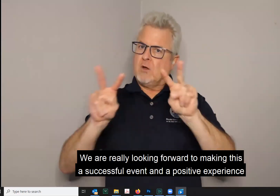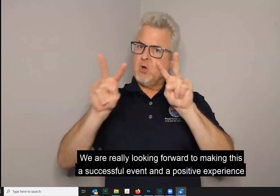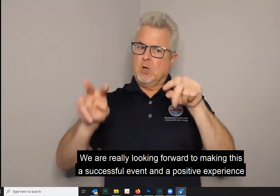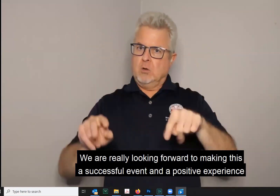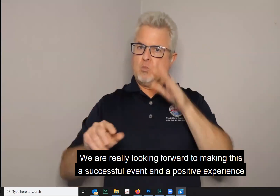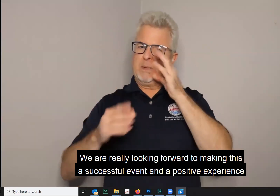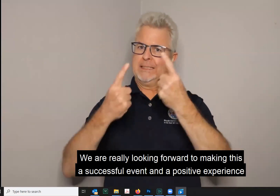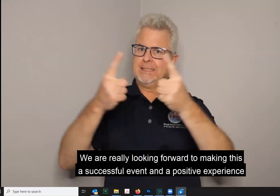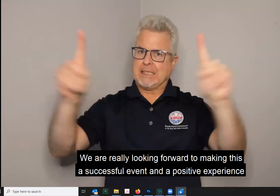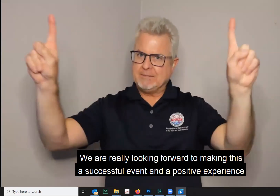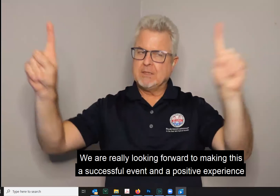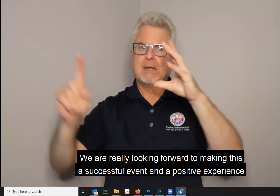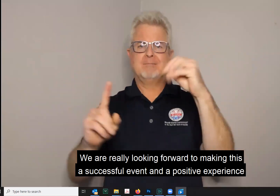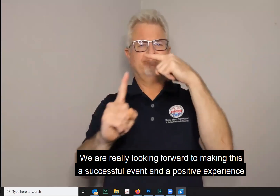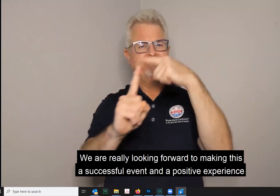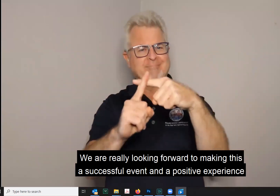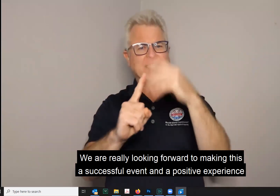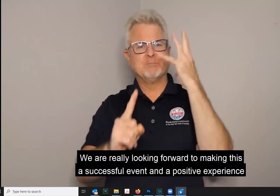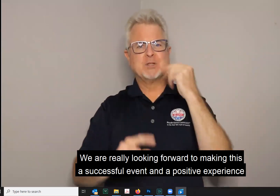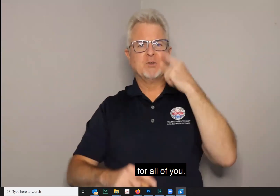ernestcovington@cdhh.ri.gov. We are really looking forward to making this a